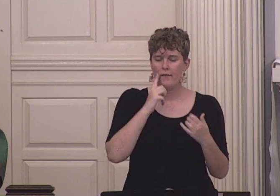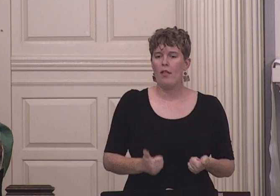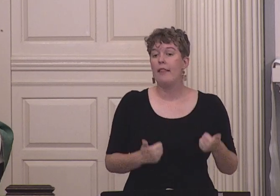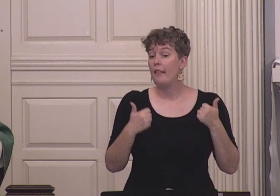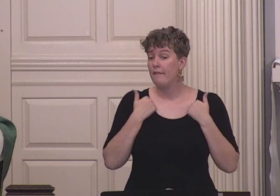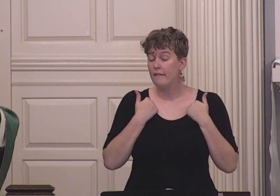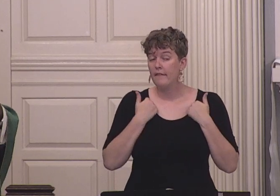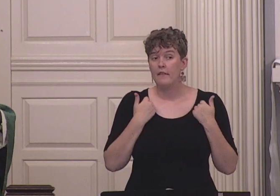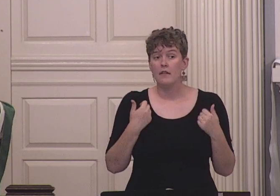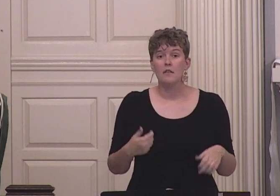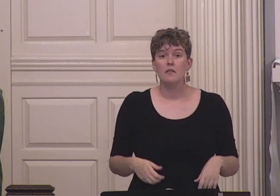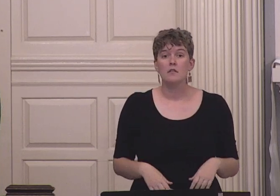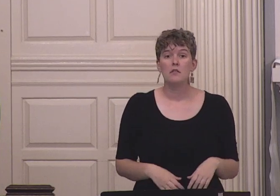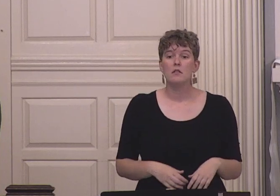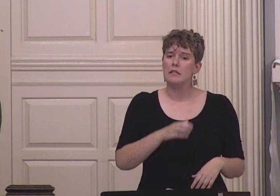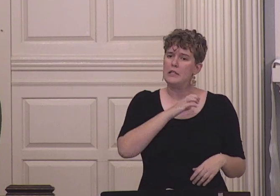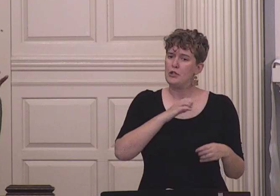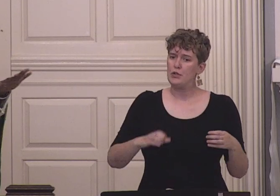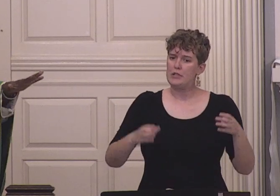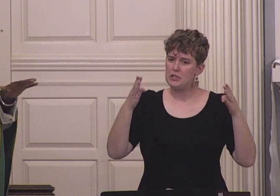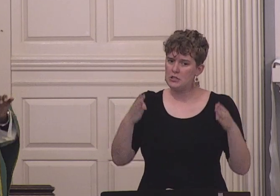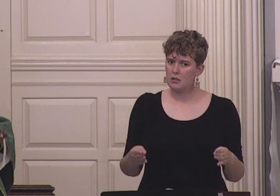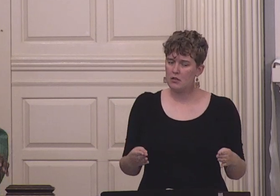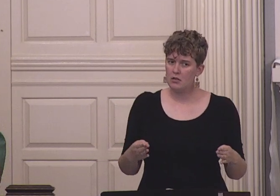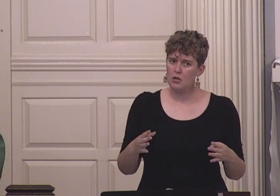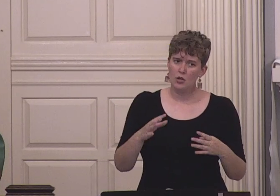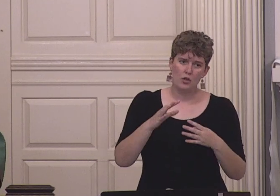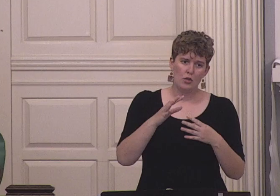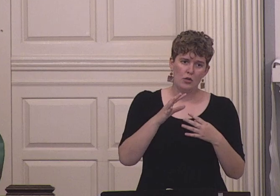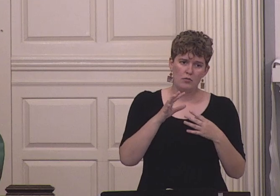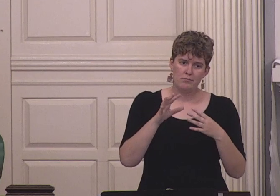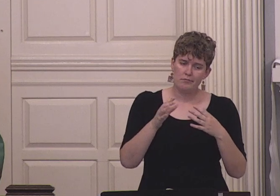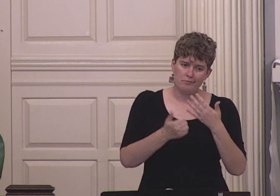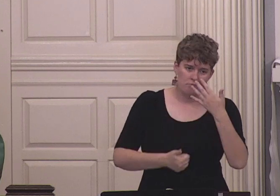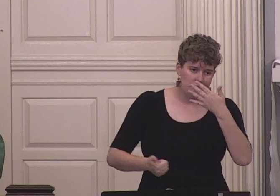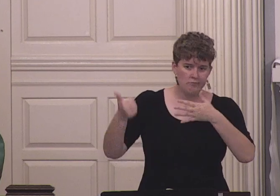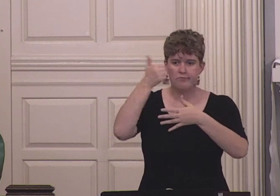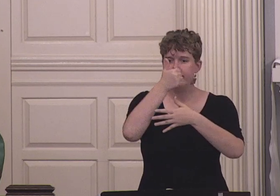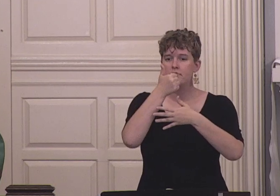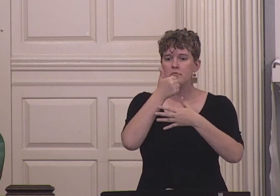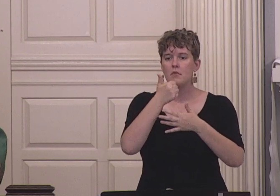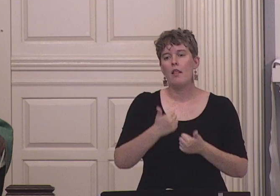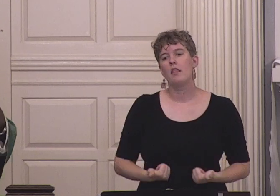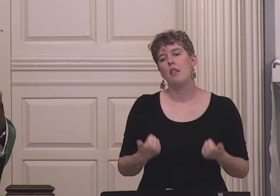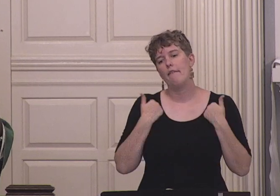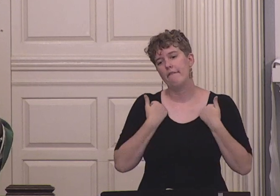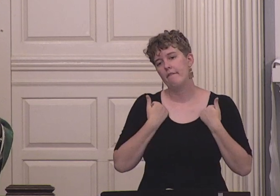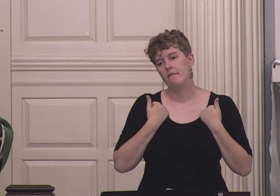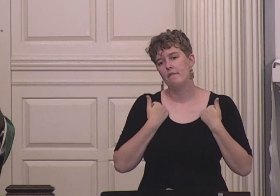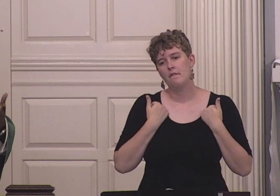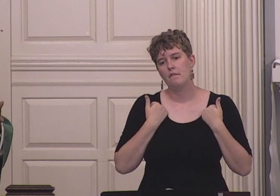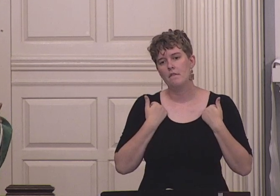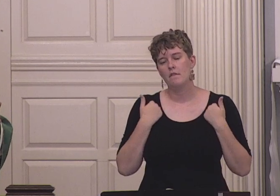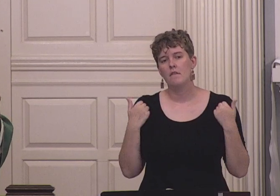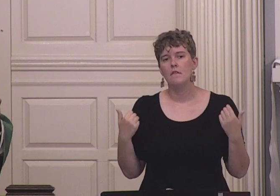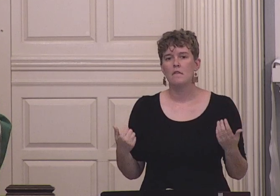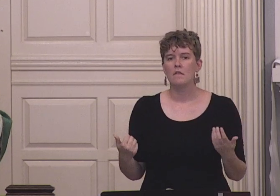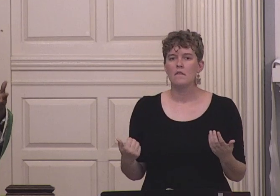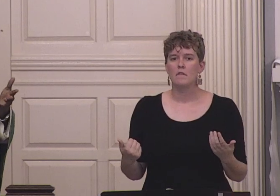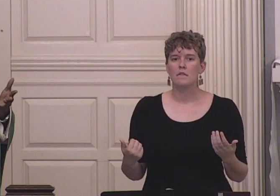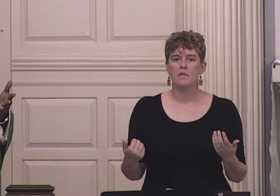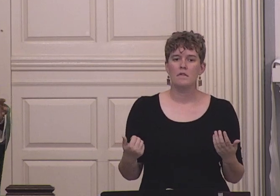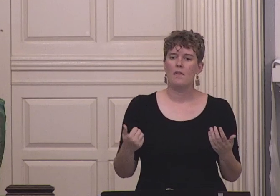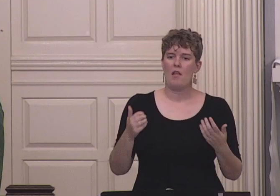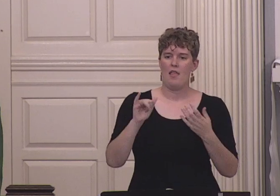A Christian is one that chooses life above all else. The choice to stand for